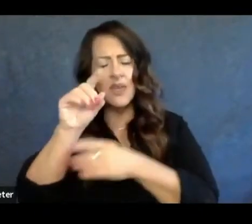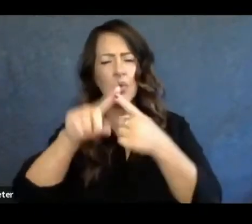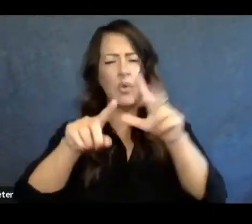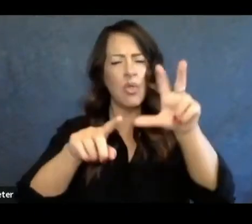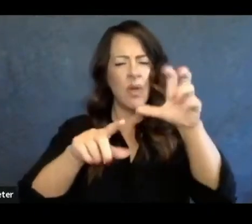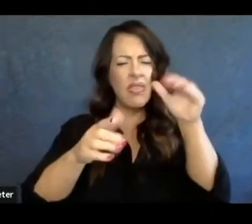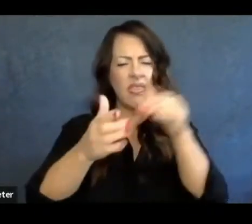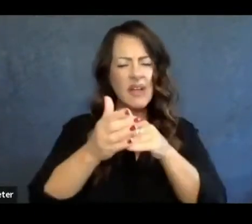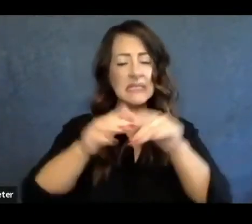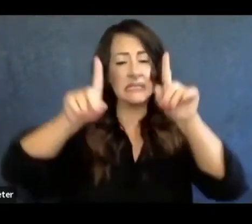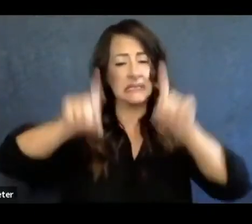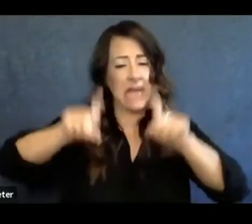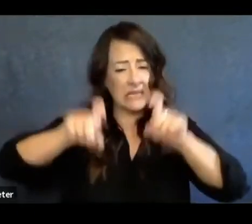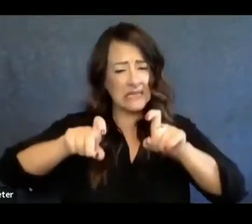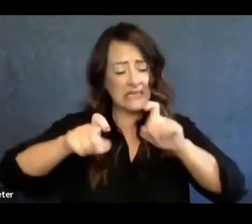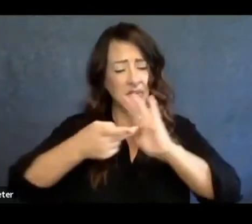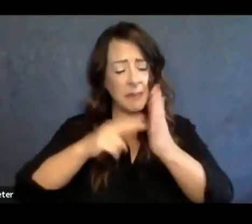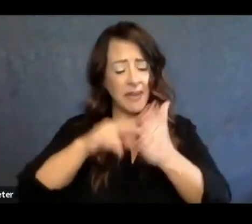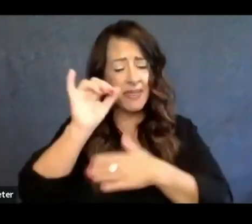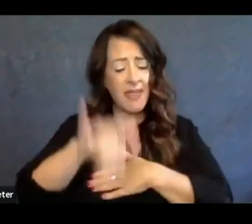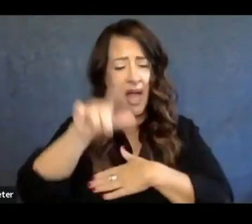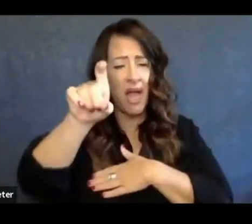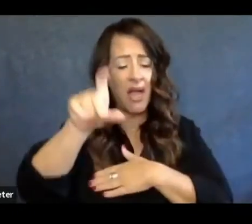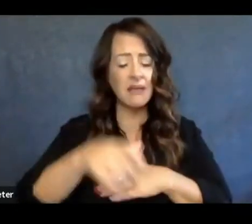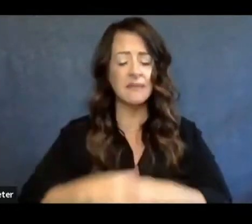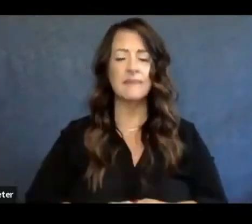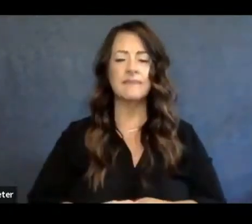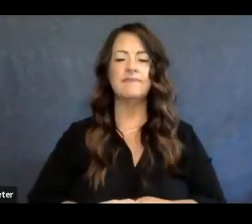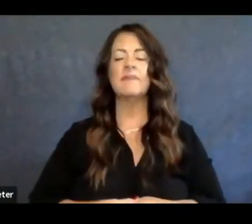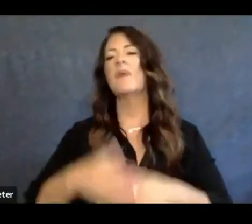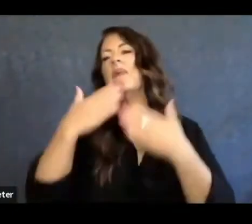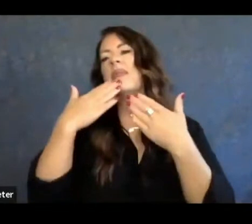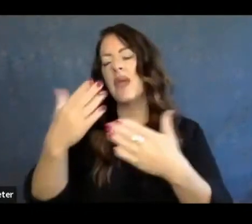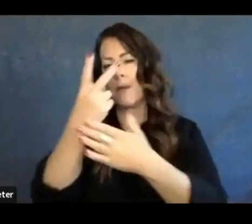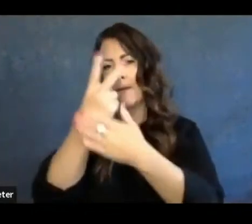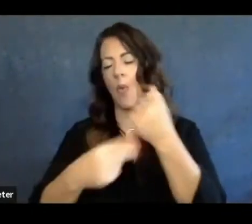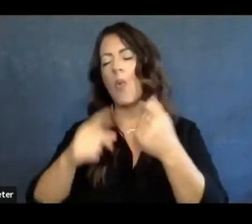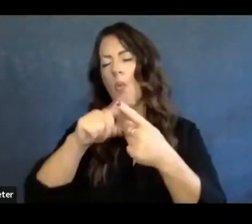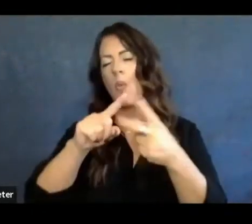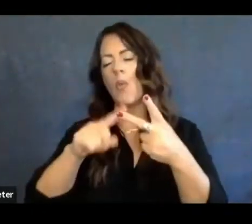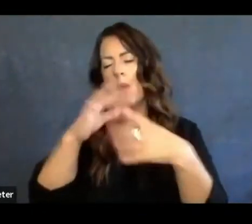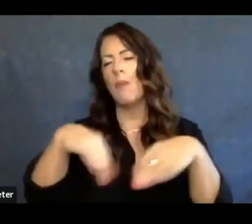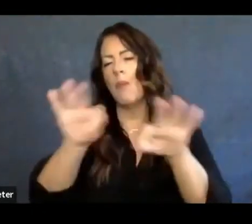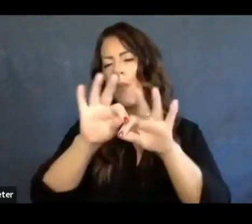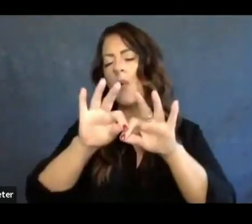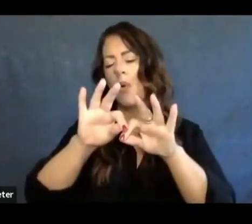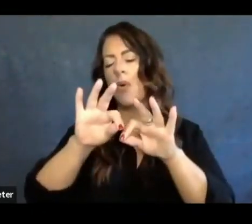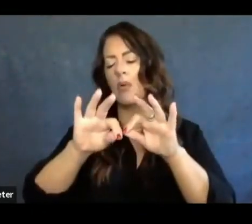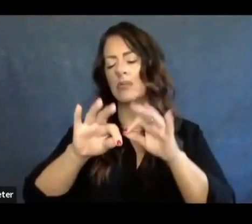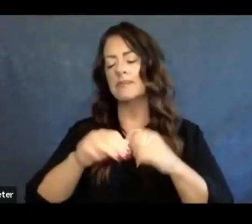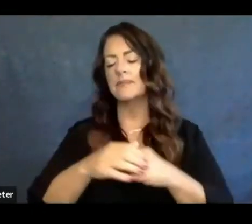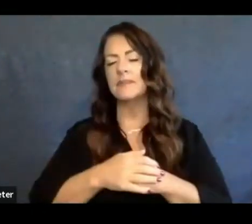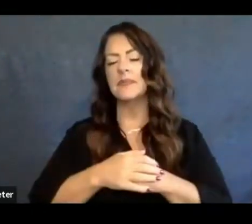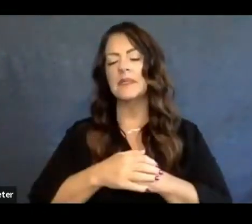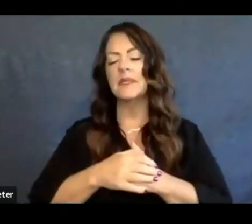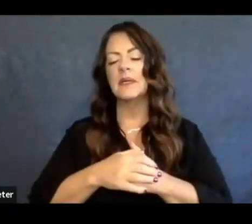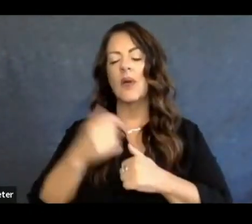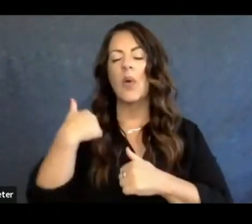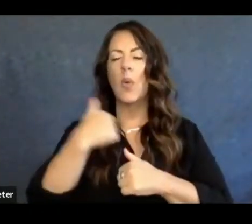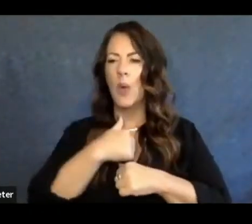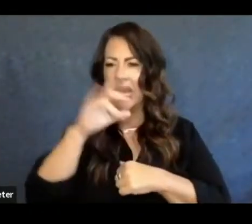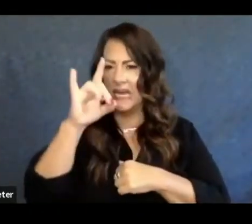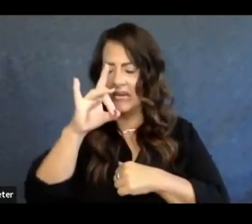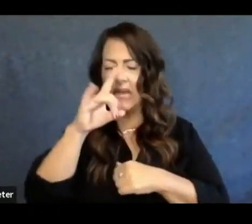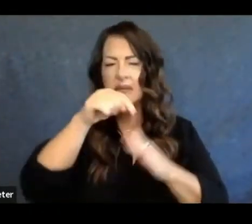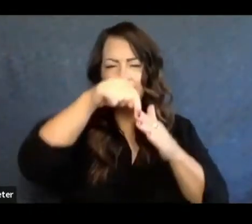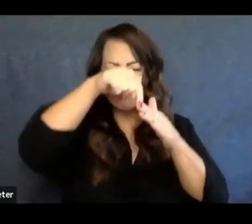test results? Yeah, thank you. Both important questions. We believe after extensive look